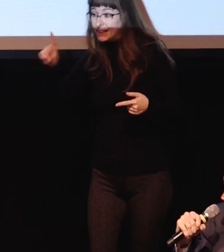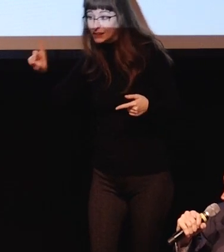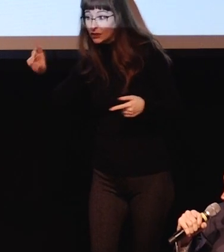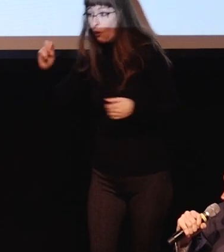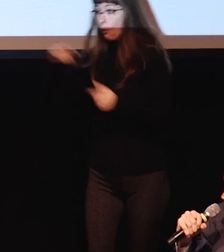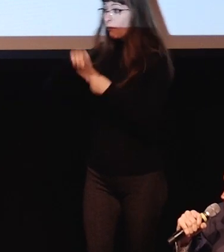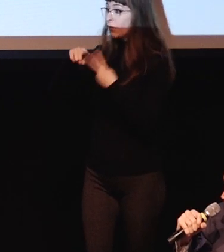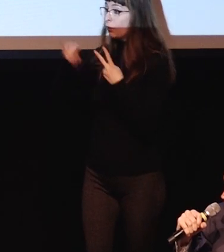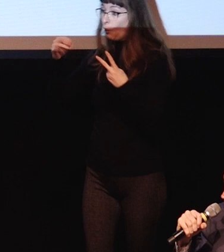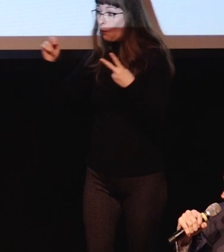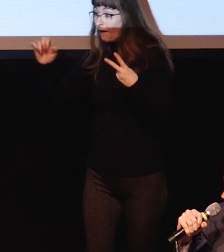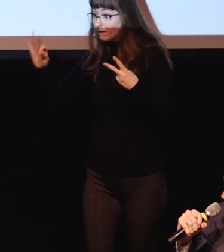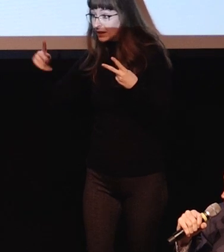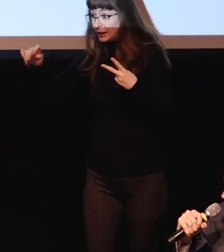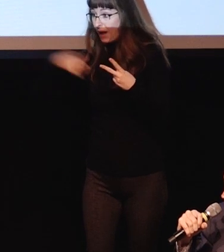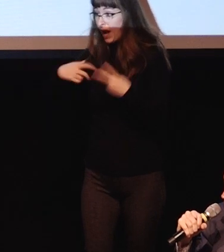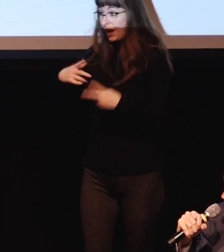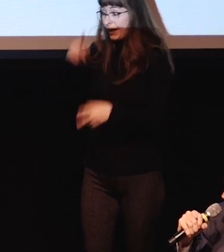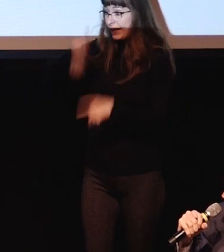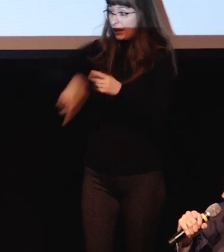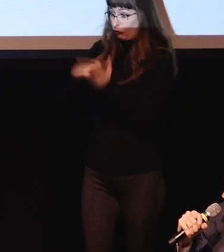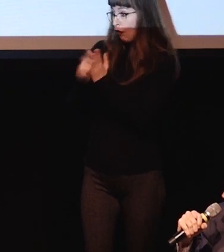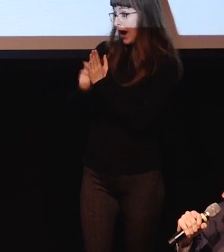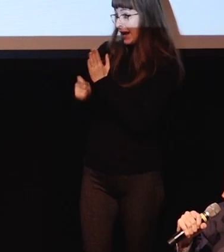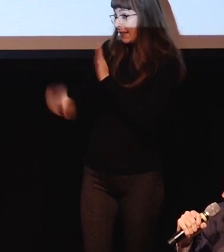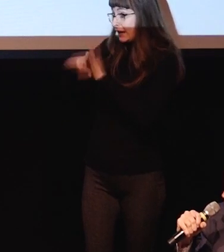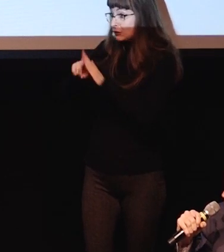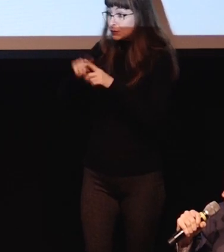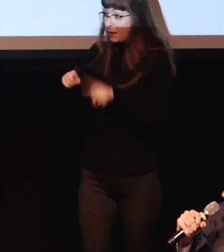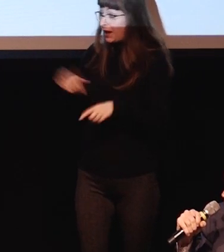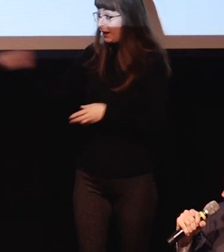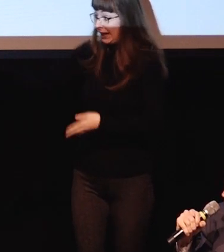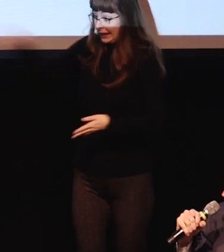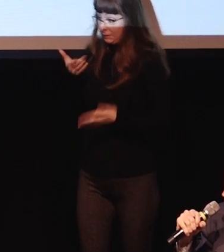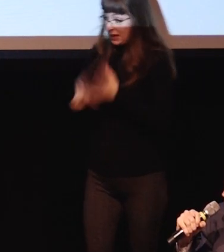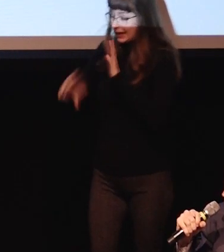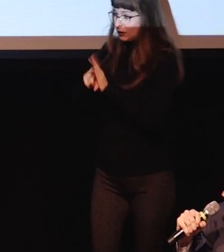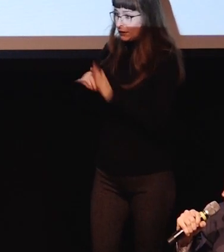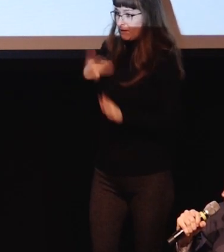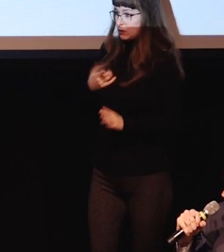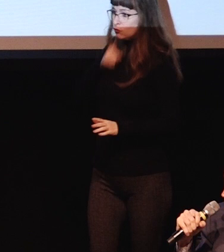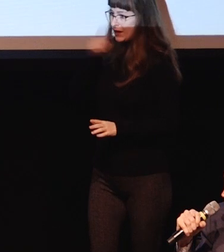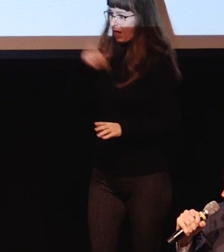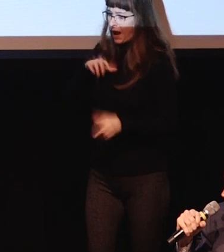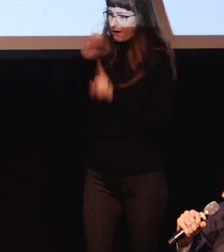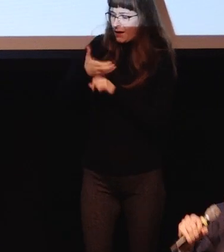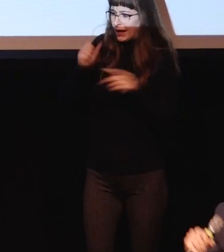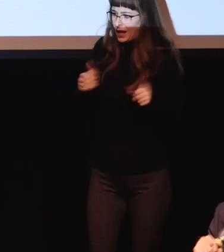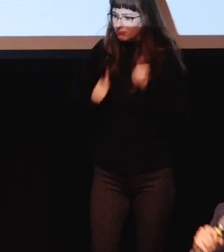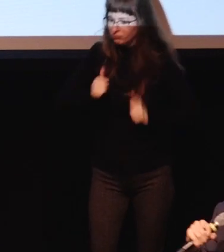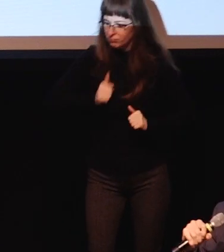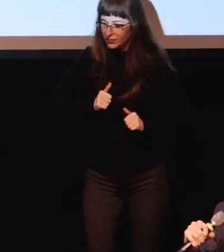my end to bring that character to life. So that's why I love the industry so much, is because coming from a sports